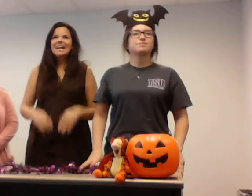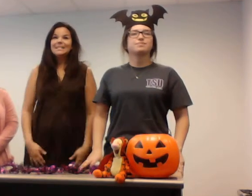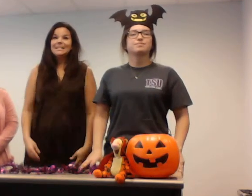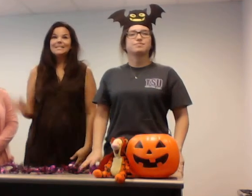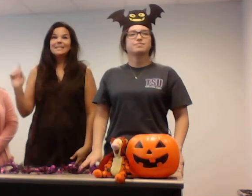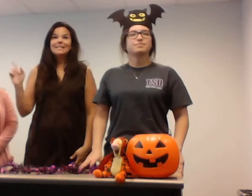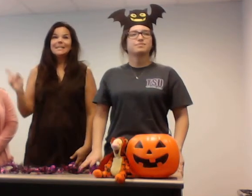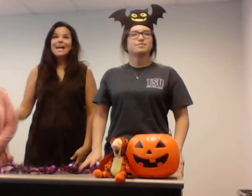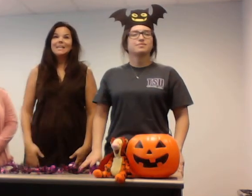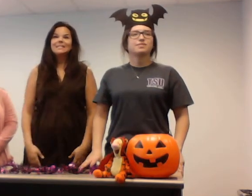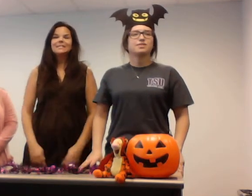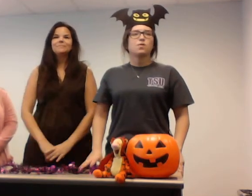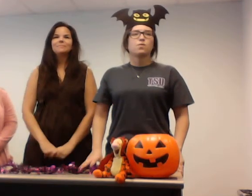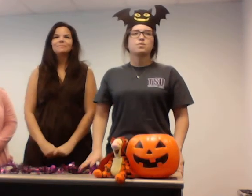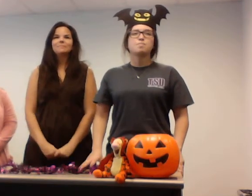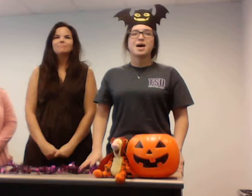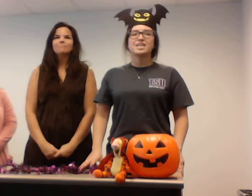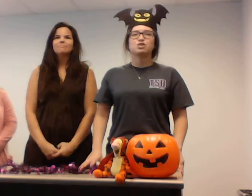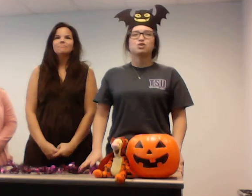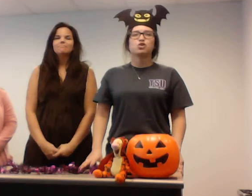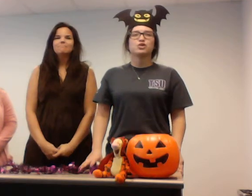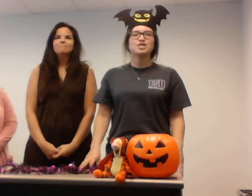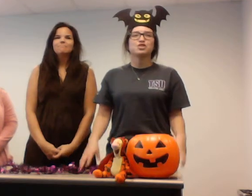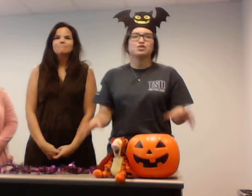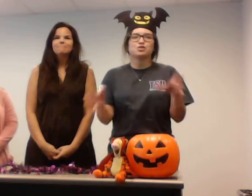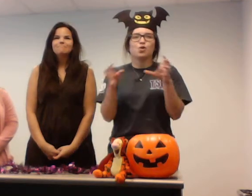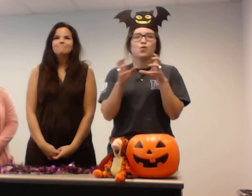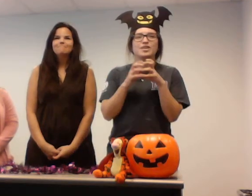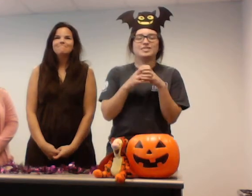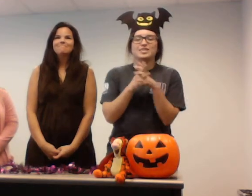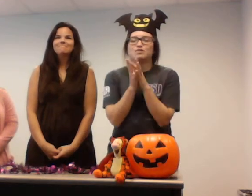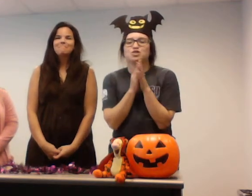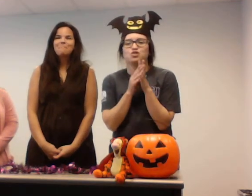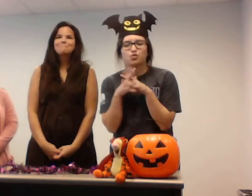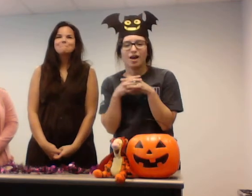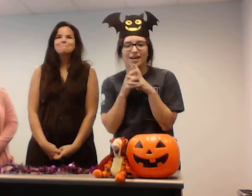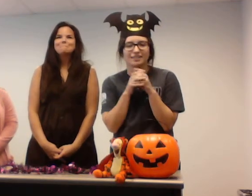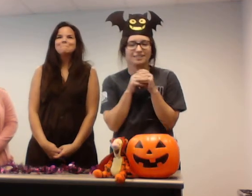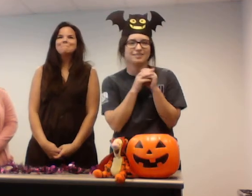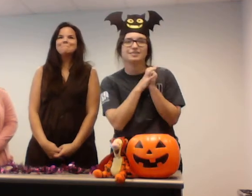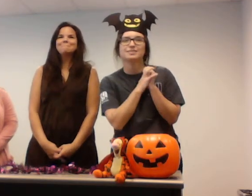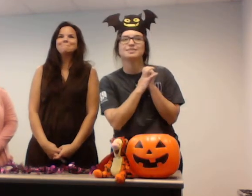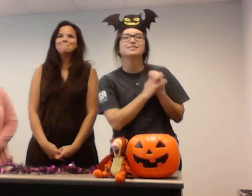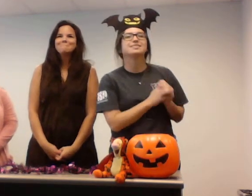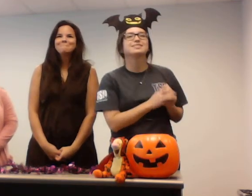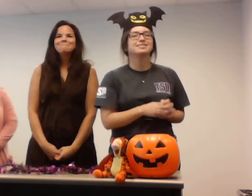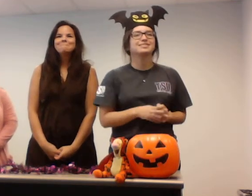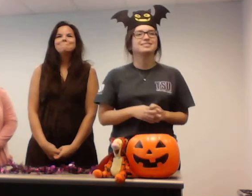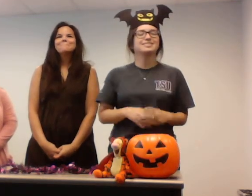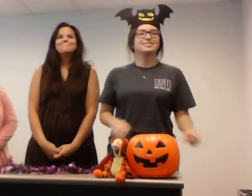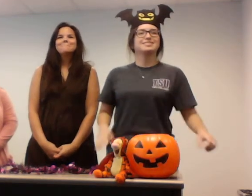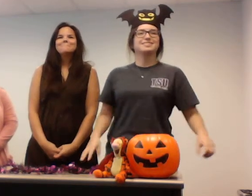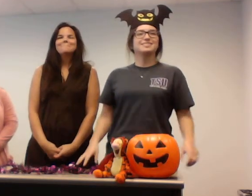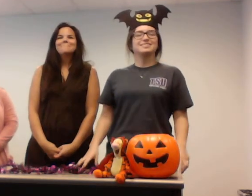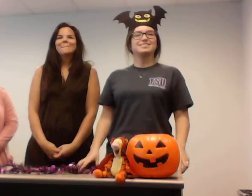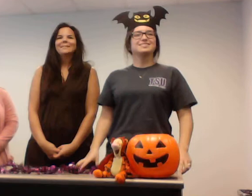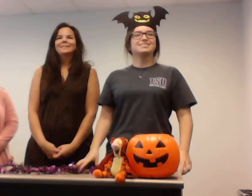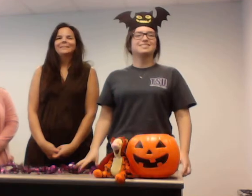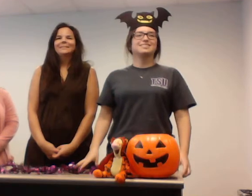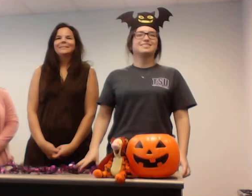decides his success with magical creatures who visit the spreads. On humans who read scary stories